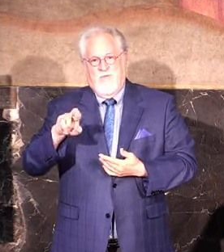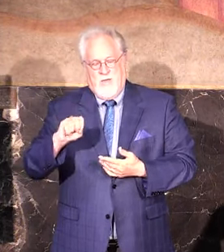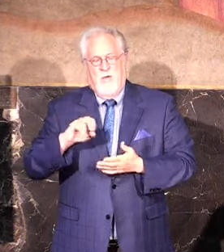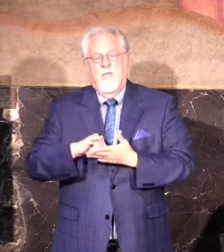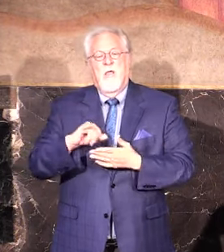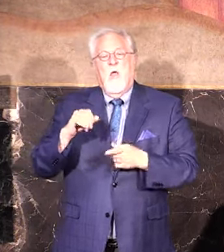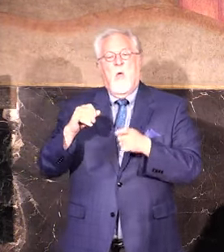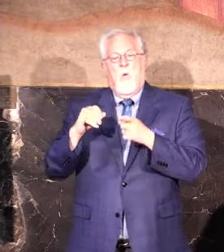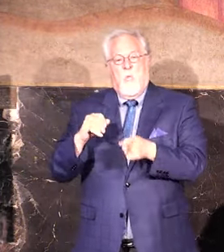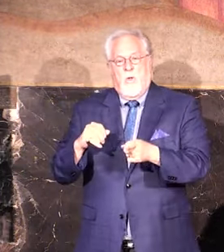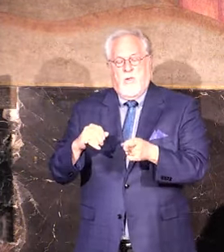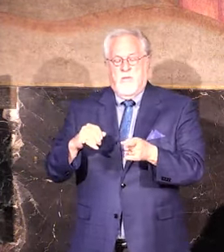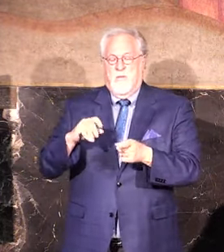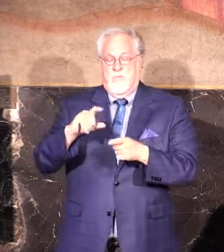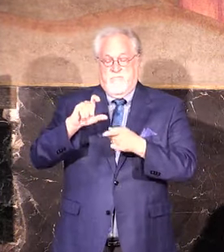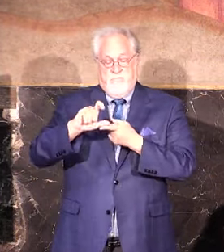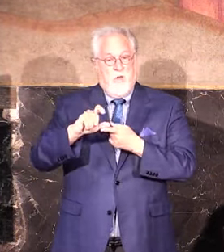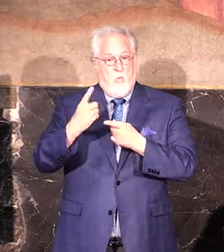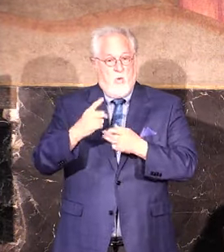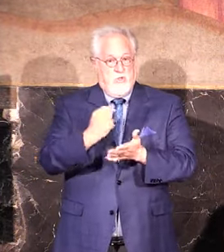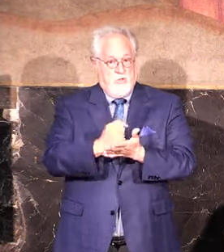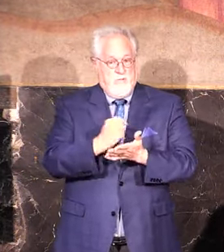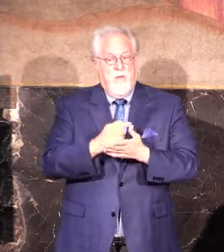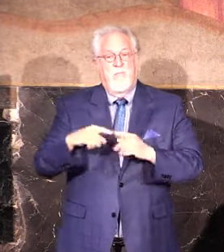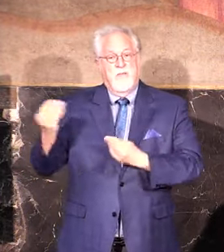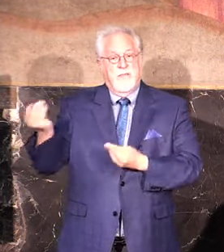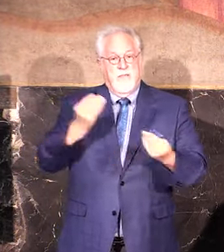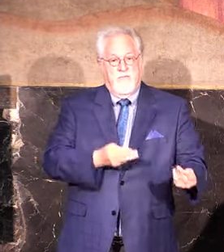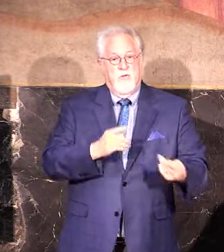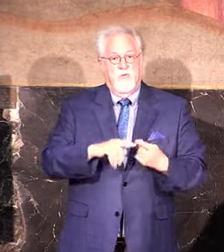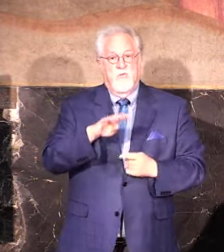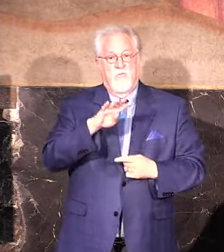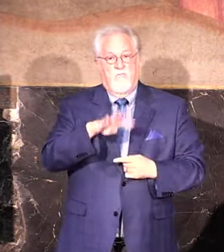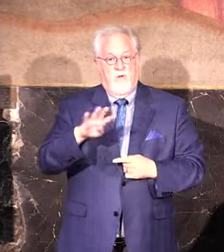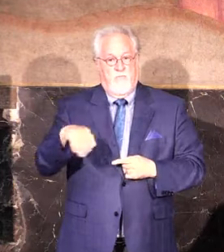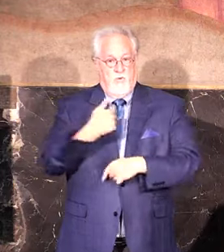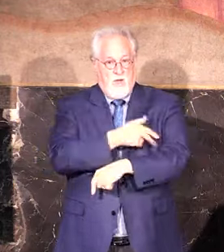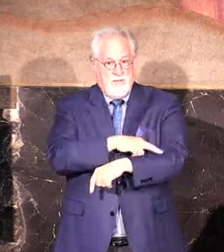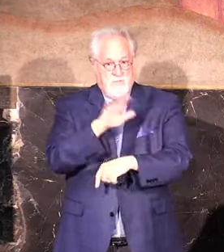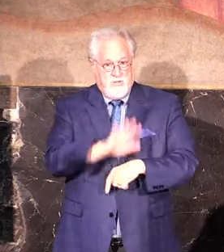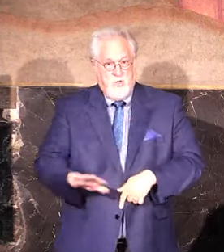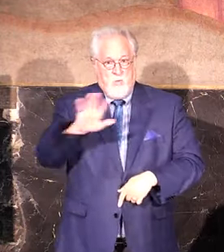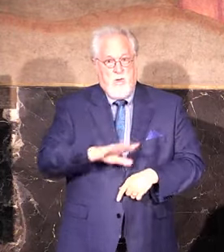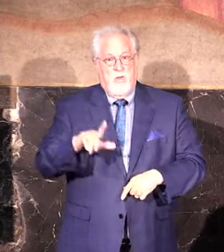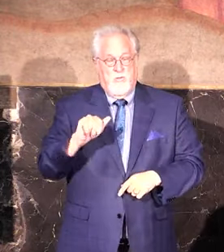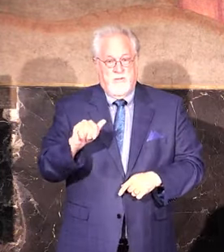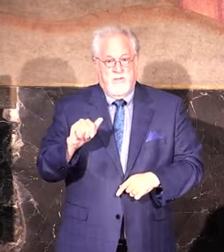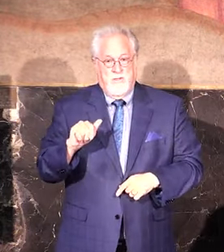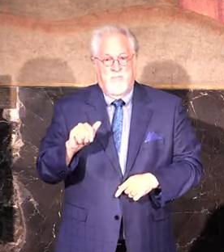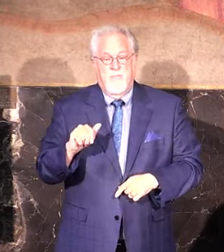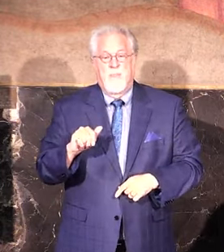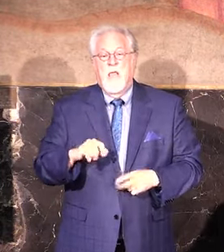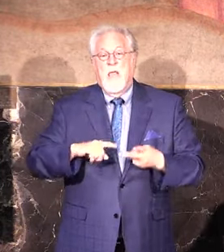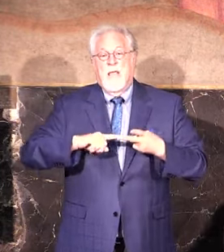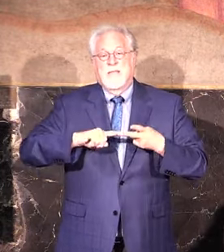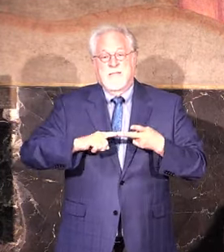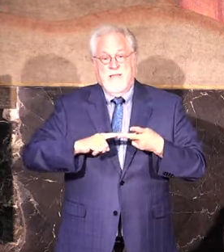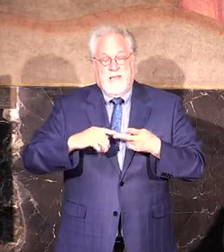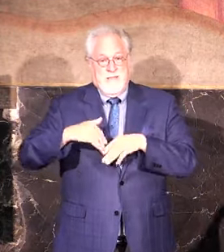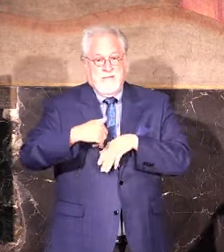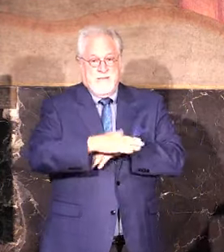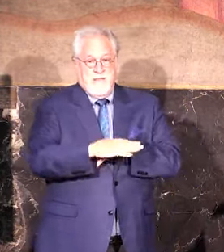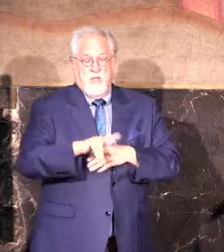one vial is one treatment, but they were delivered to 44 hospitals across the state of Louisiana. The second shipment